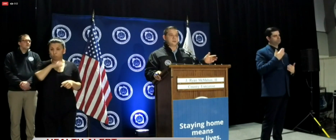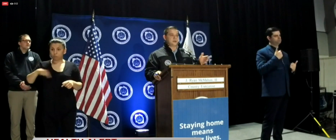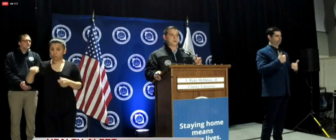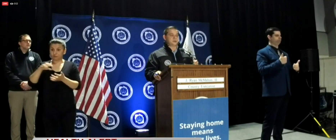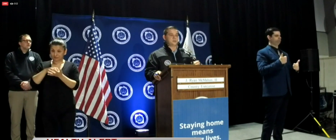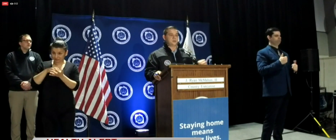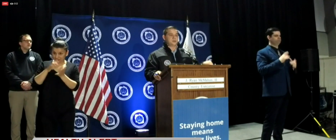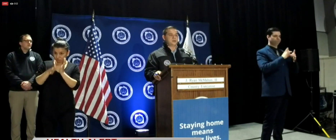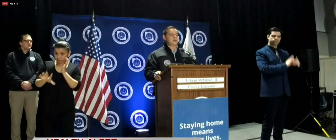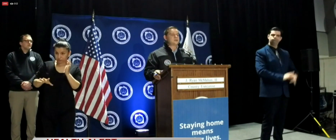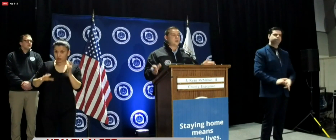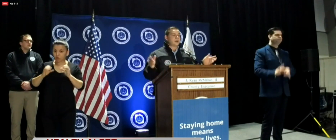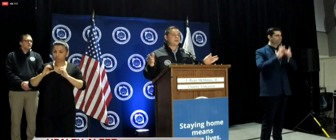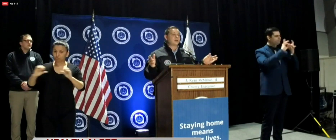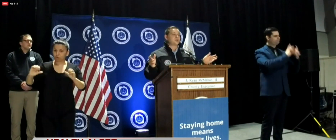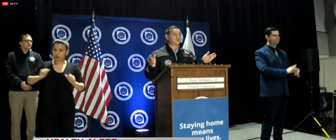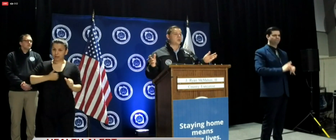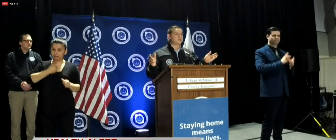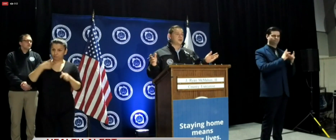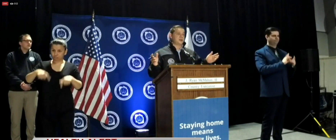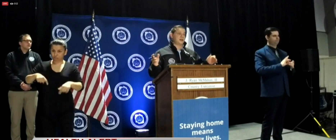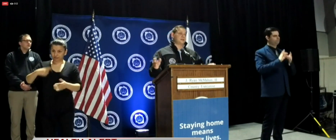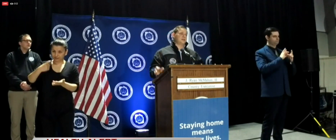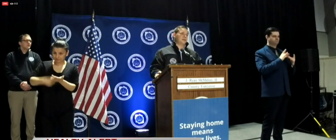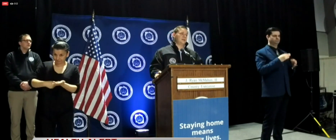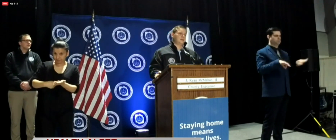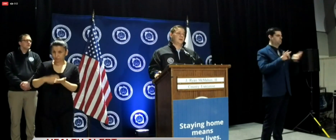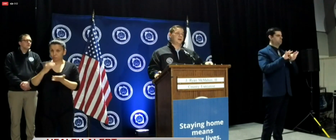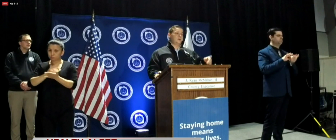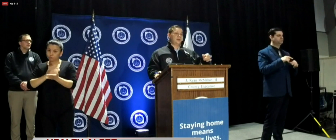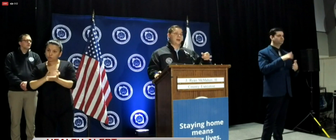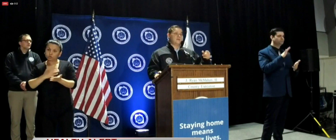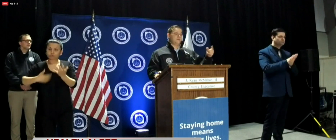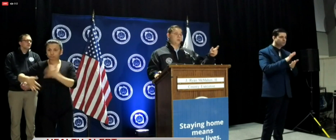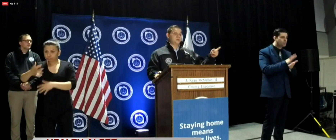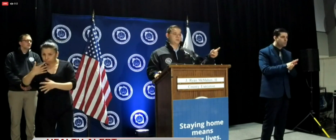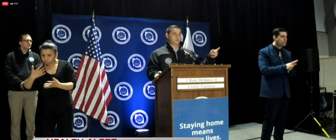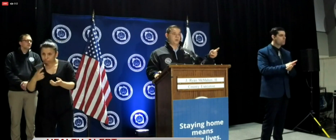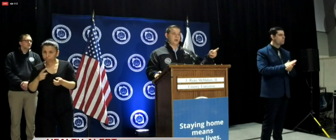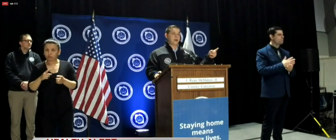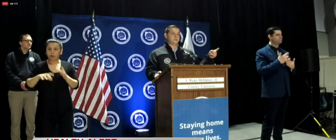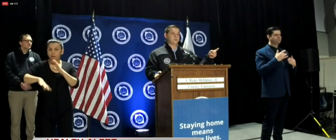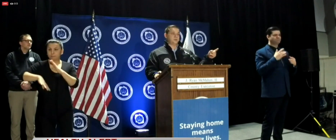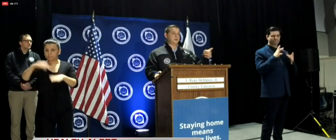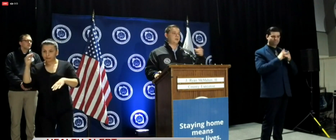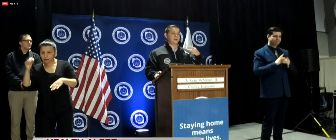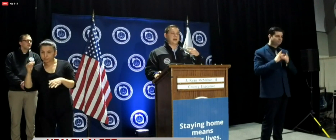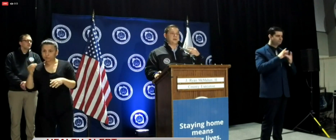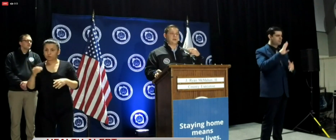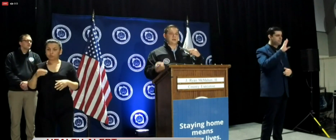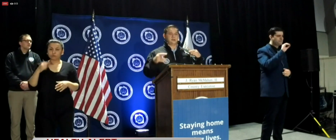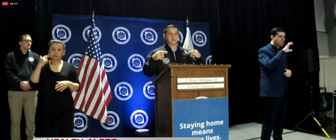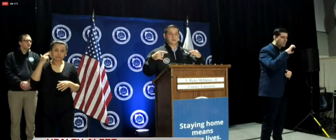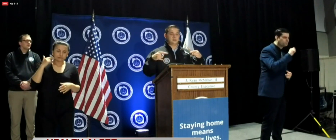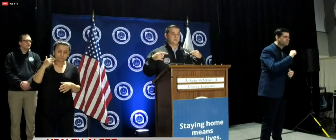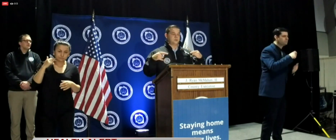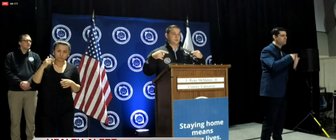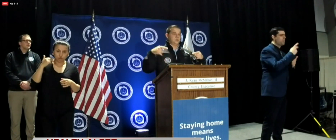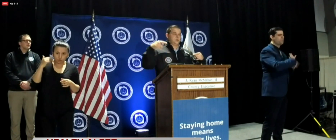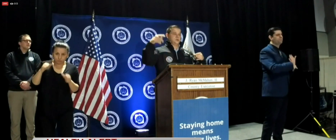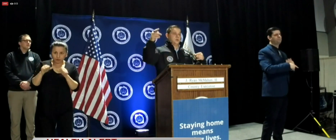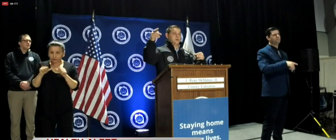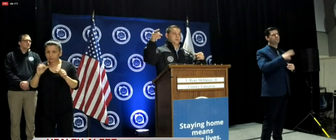into each other's communities. So many of our schools are connected. We have BOCES programs with Cayuga County, and some